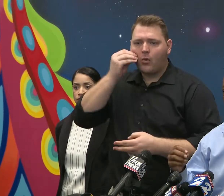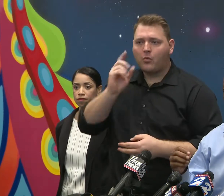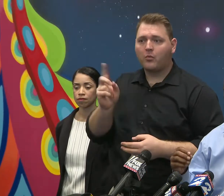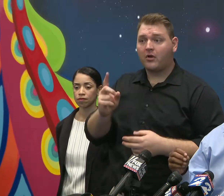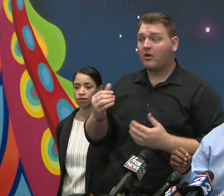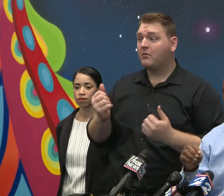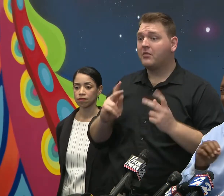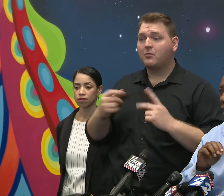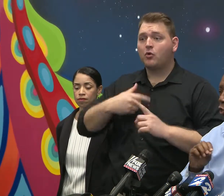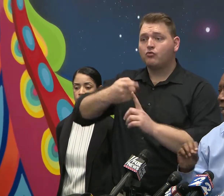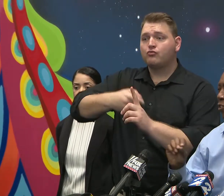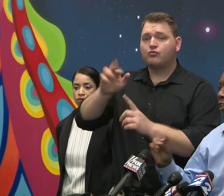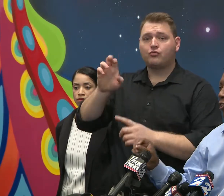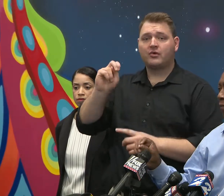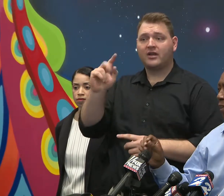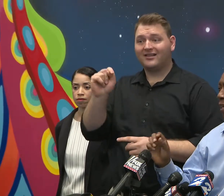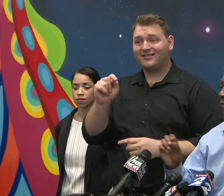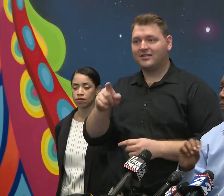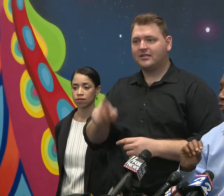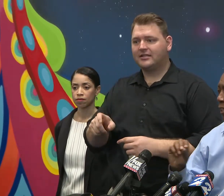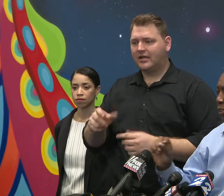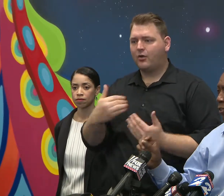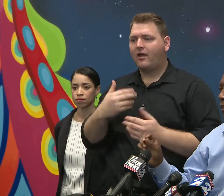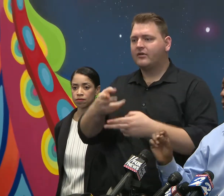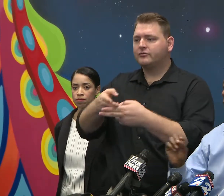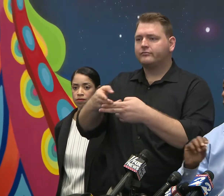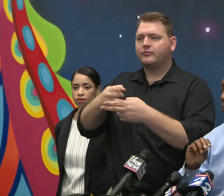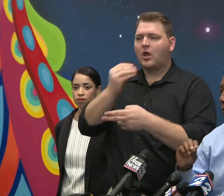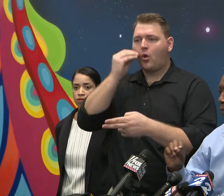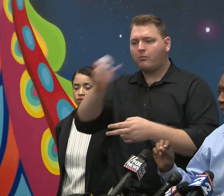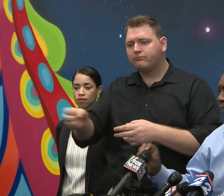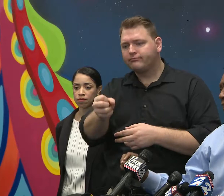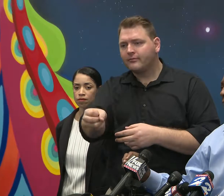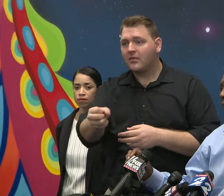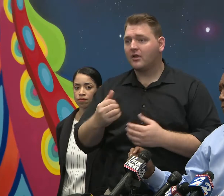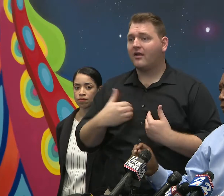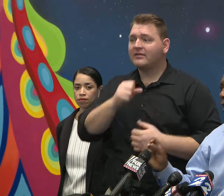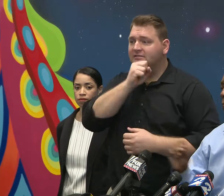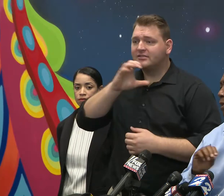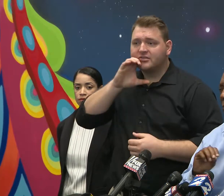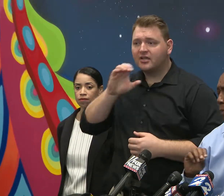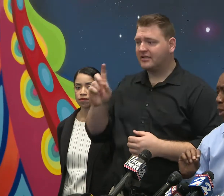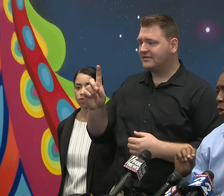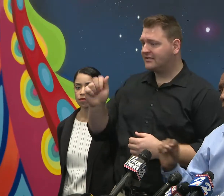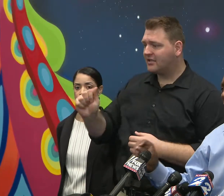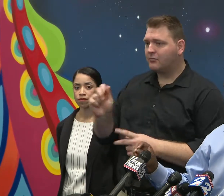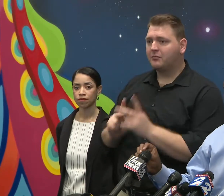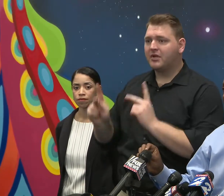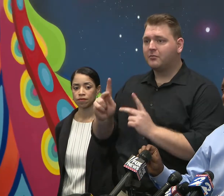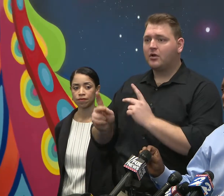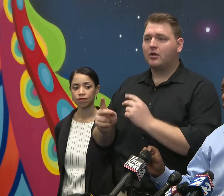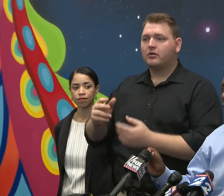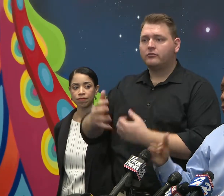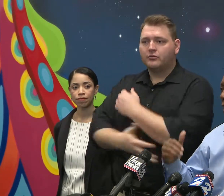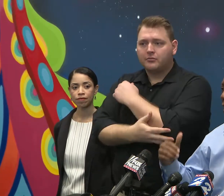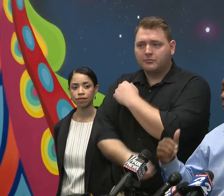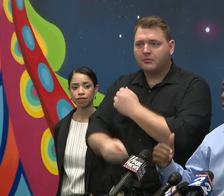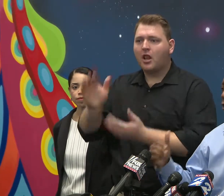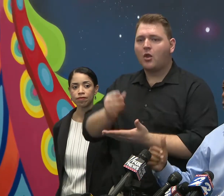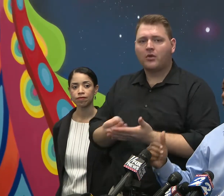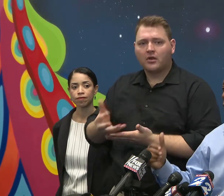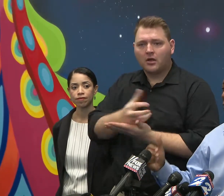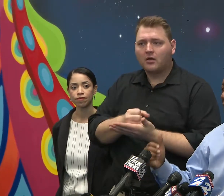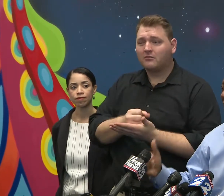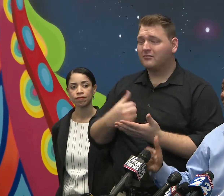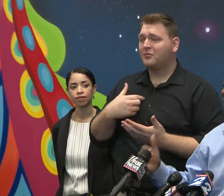need to make sure that they provide a transition. There are senior citizens and people that are disabled, low-income individuals. We need to